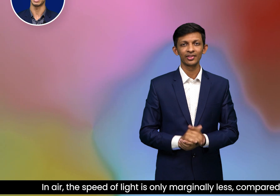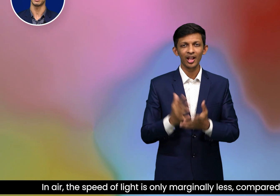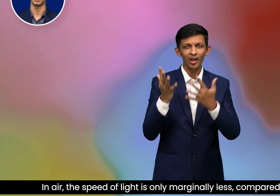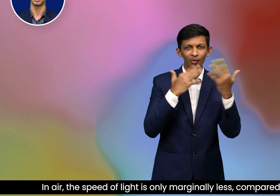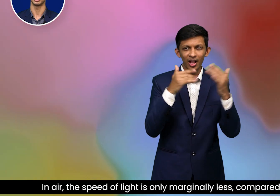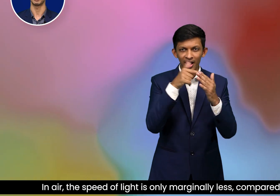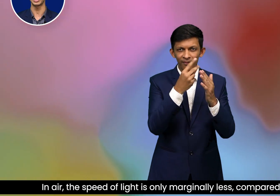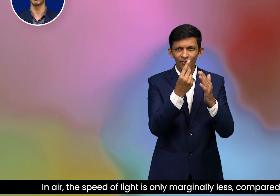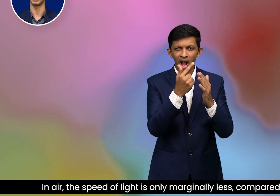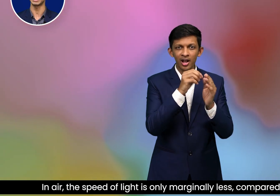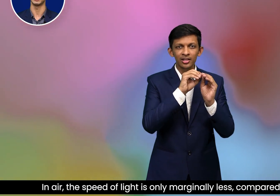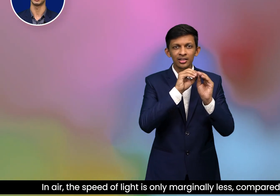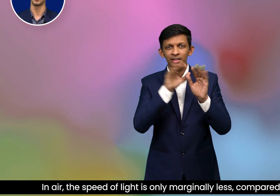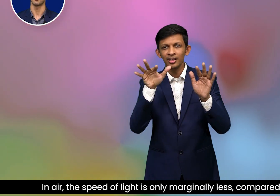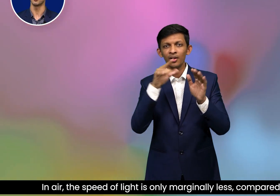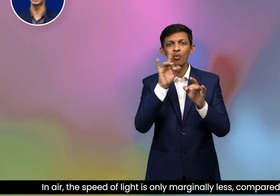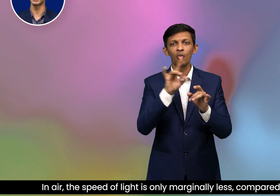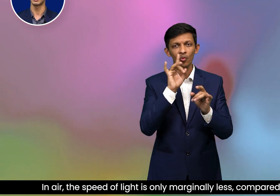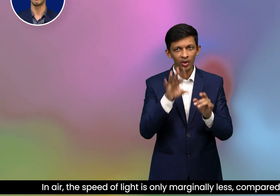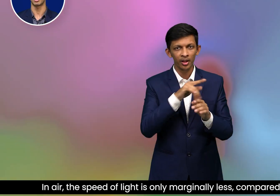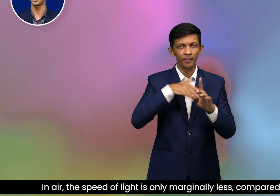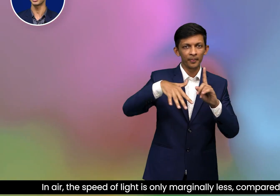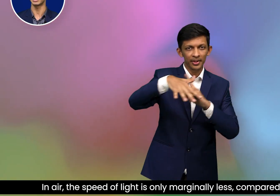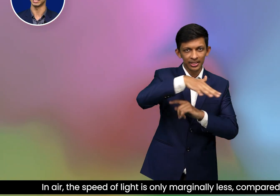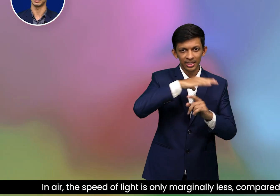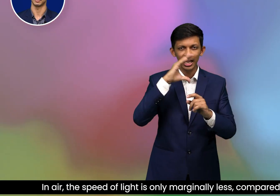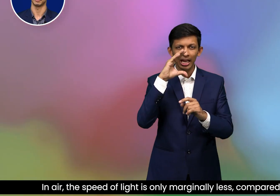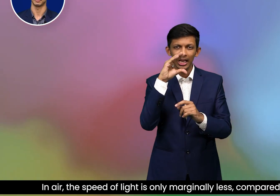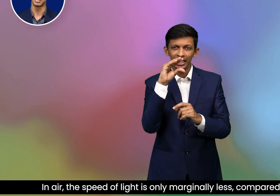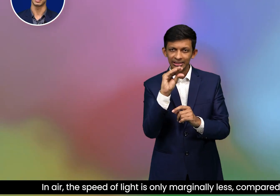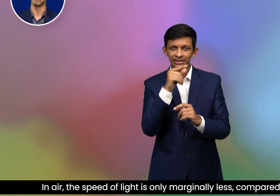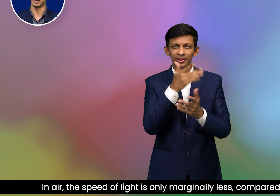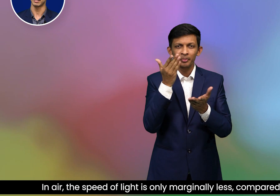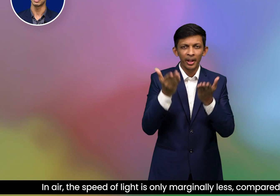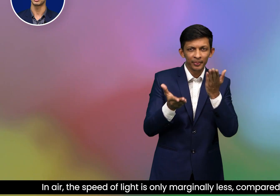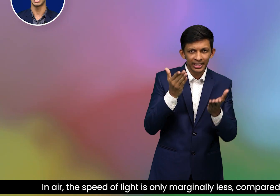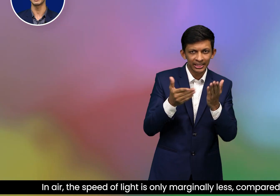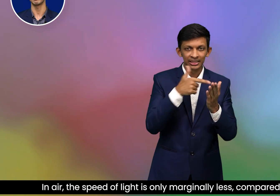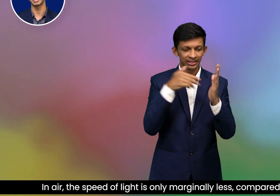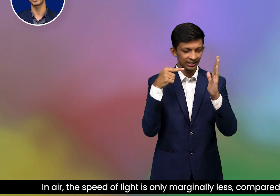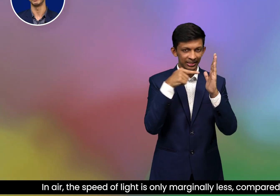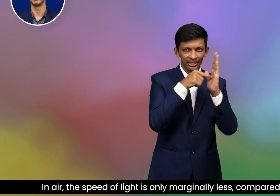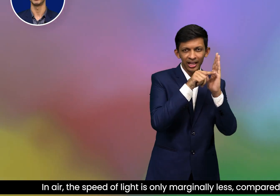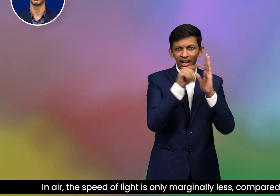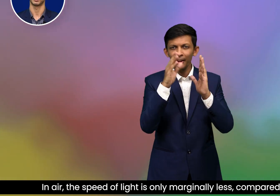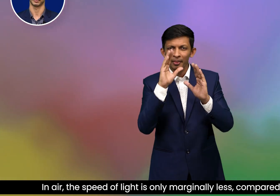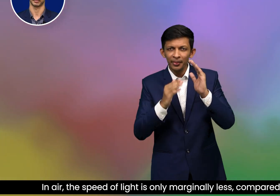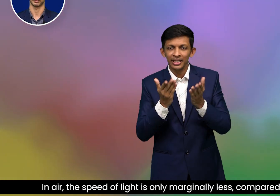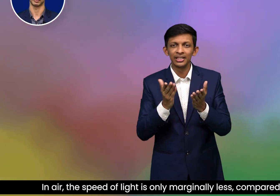In air, the speed of light is only marginally less compared to that in the vacuum.